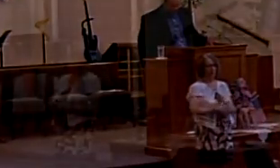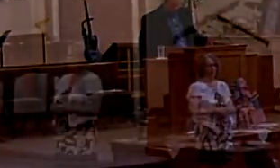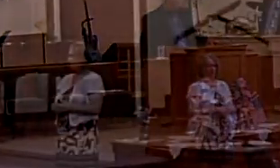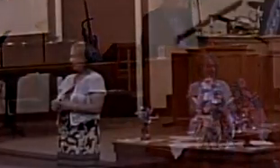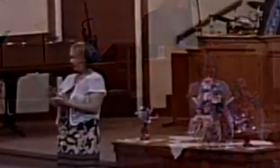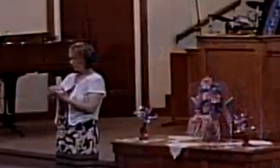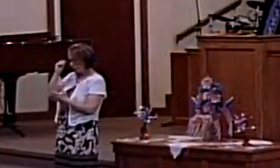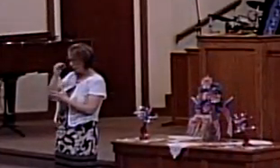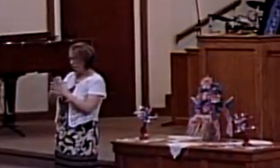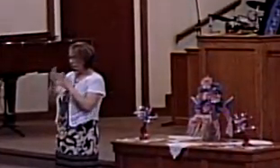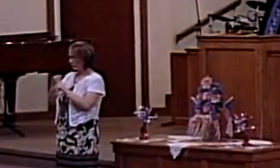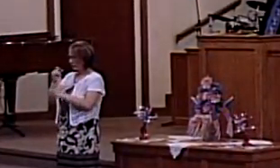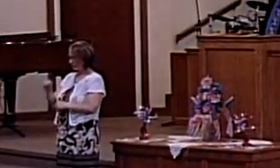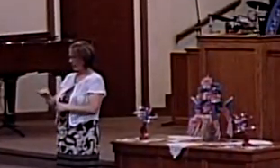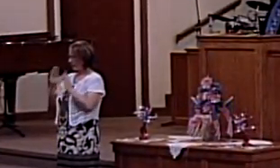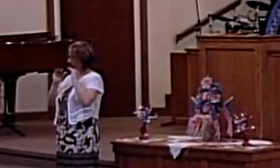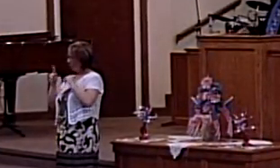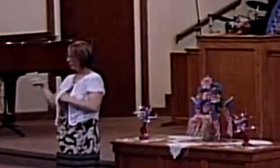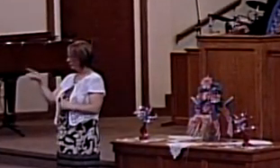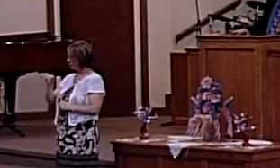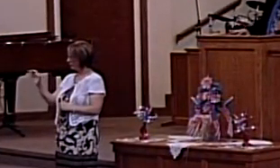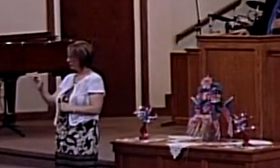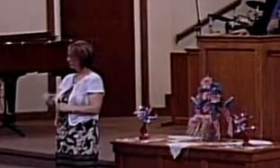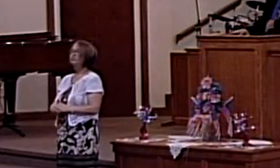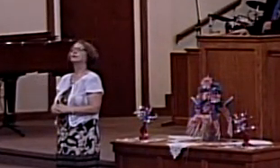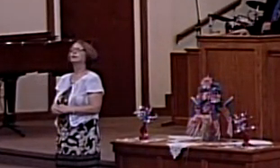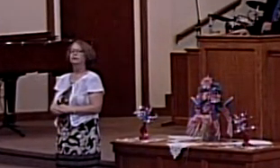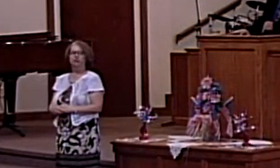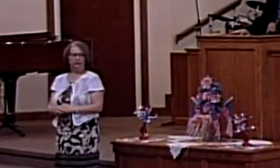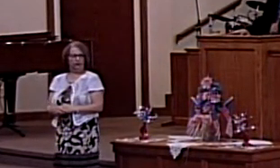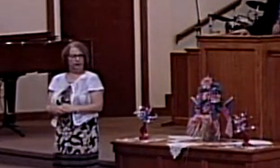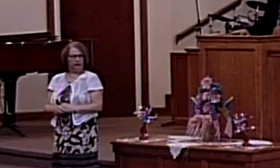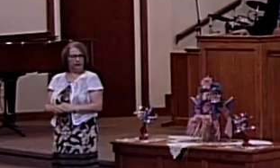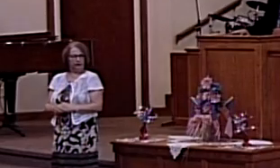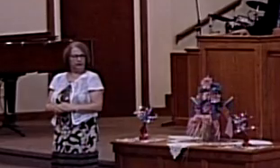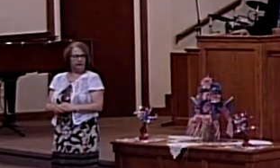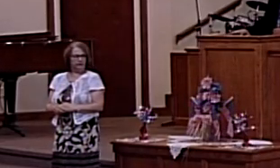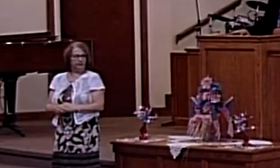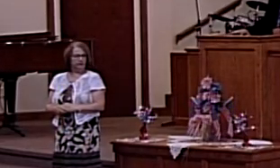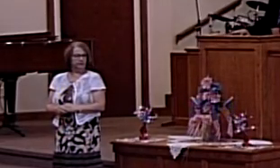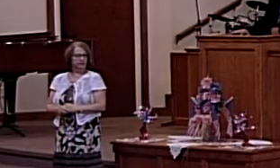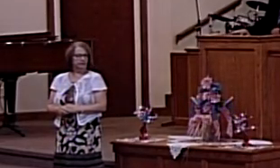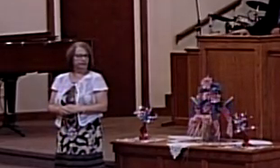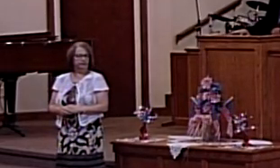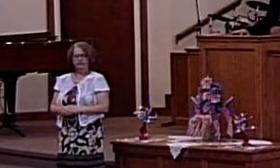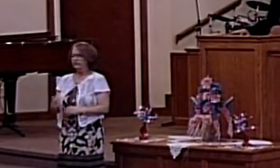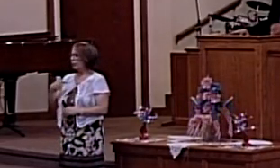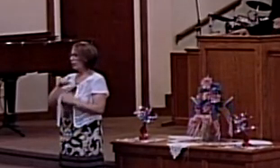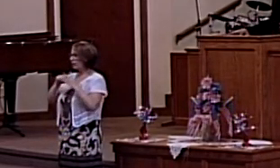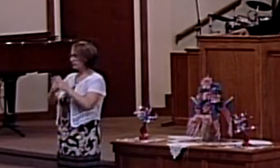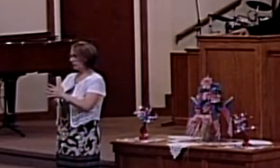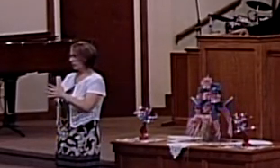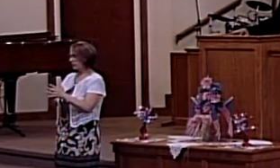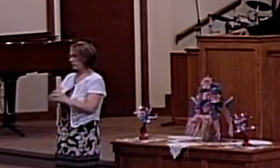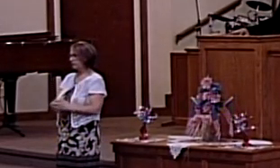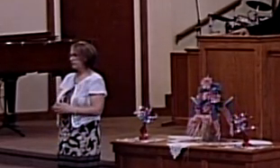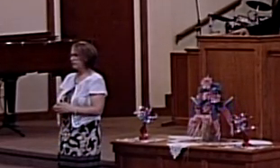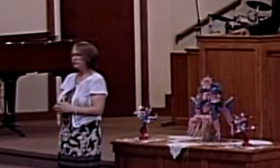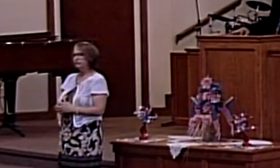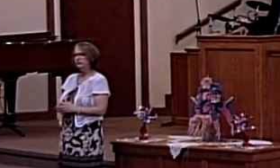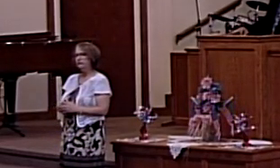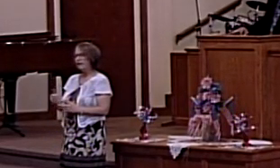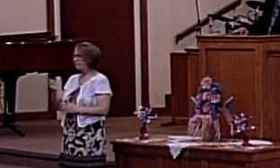hope you did also. And so we're going to probably start I've got a